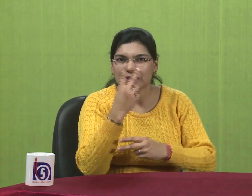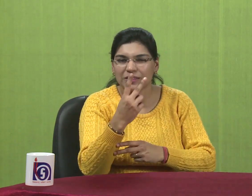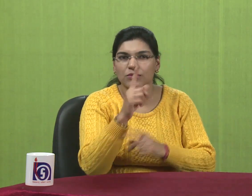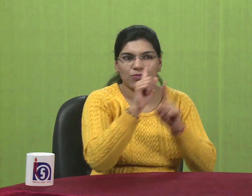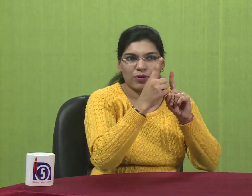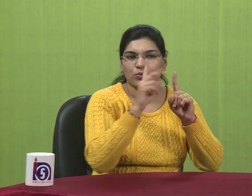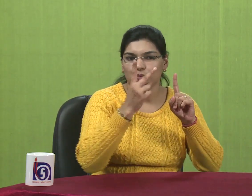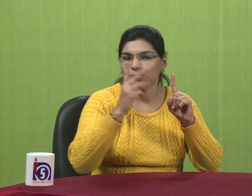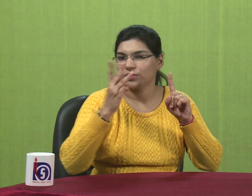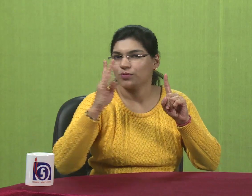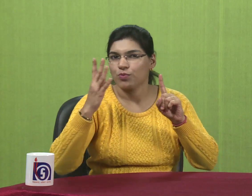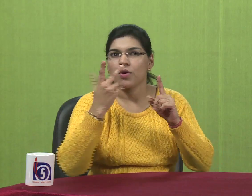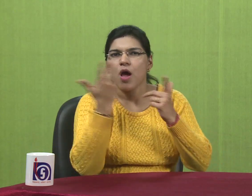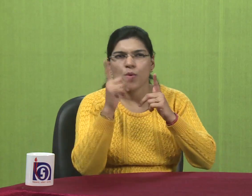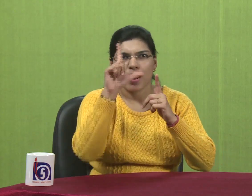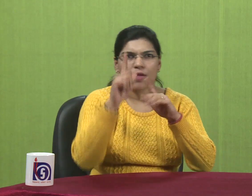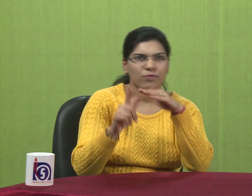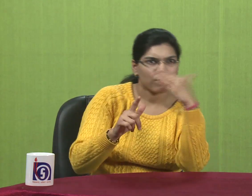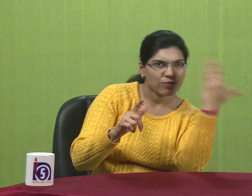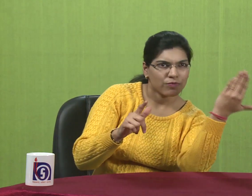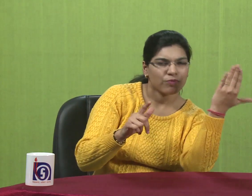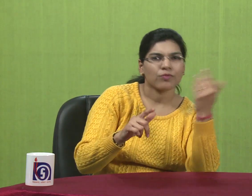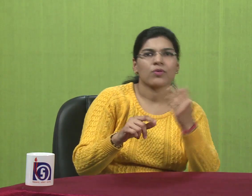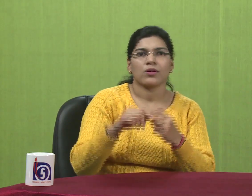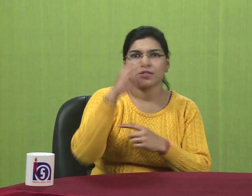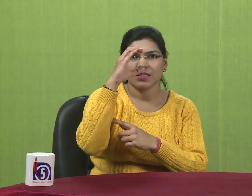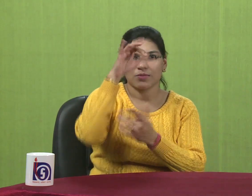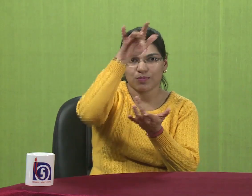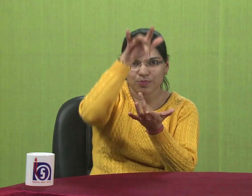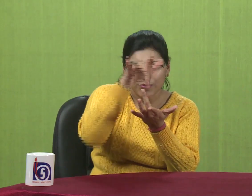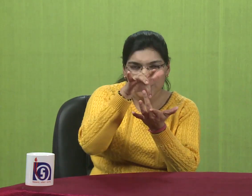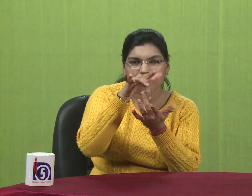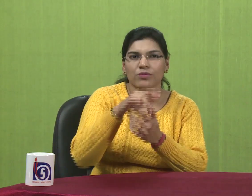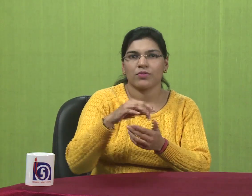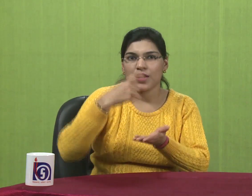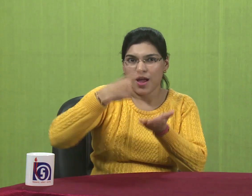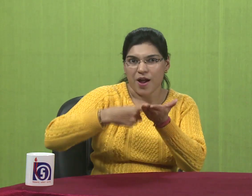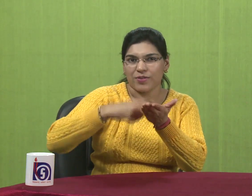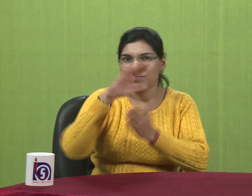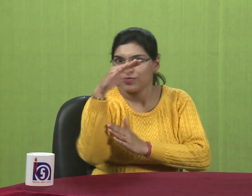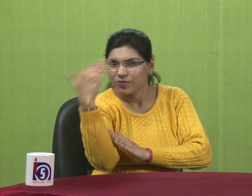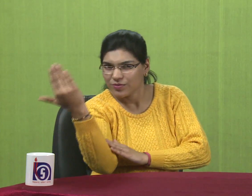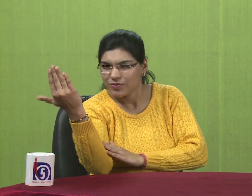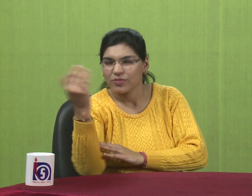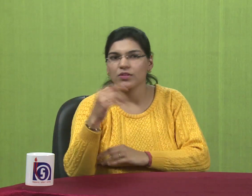As you see in the picture, there are differences shown between the 4